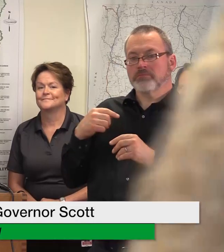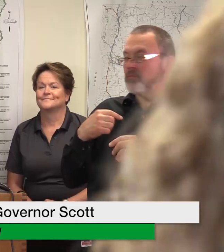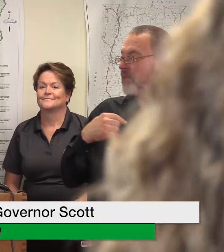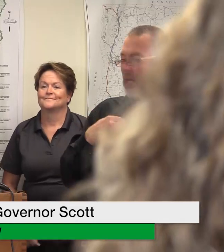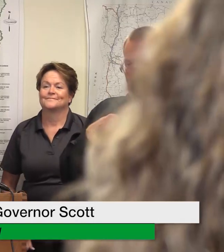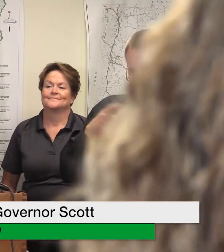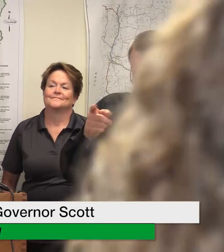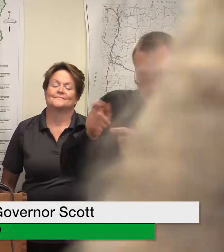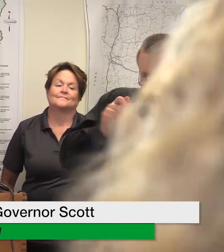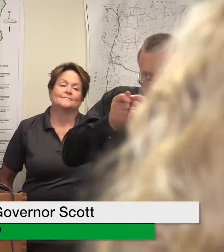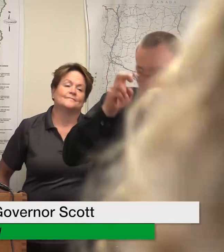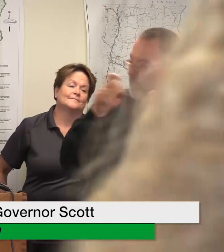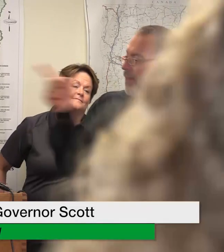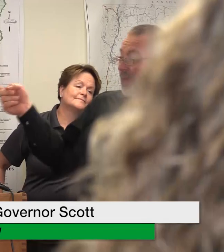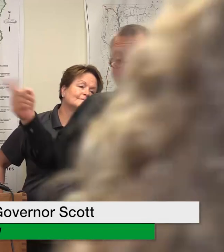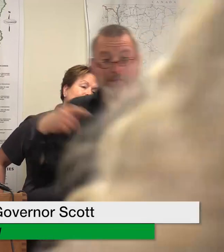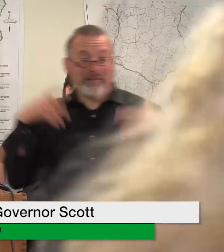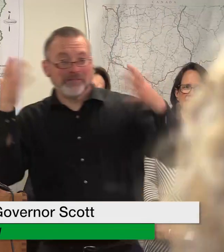it?